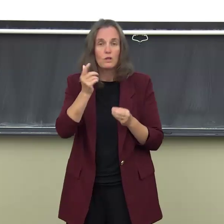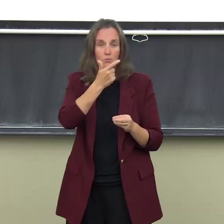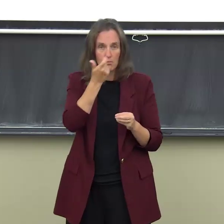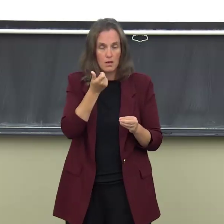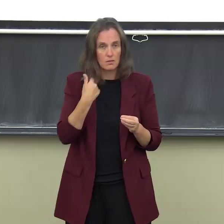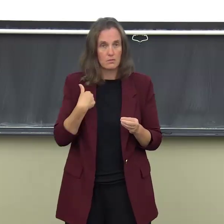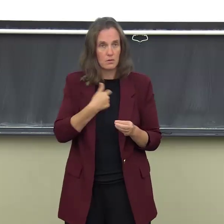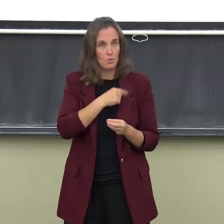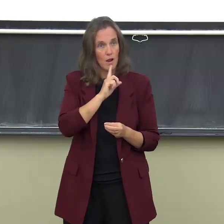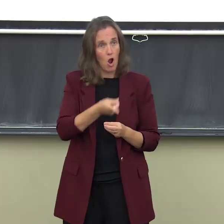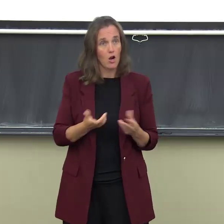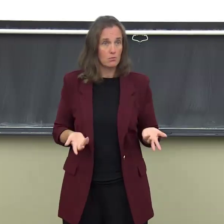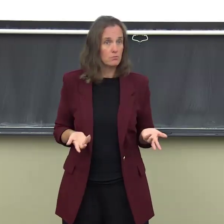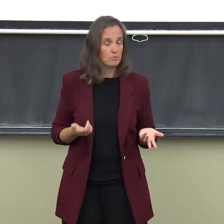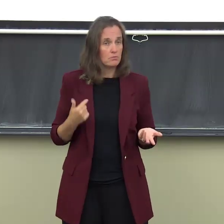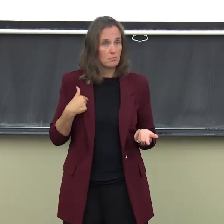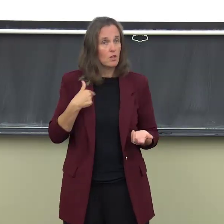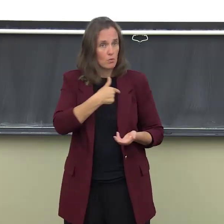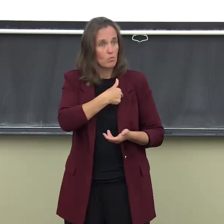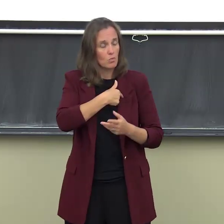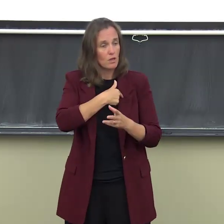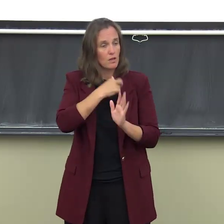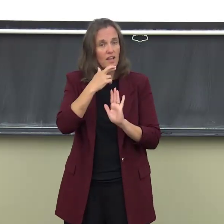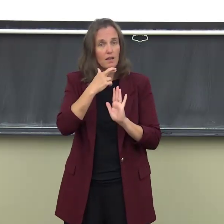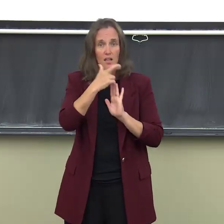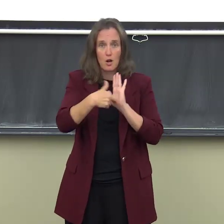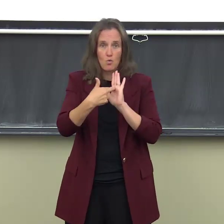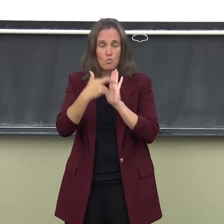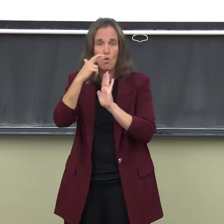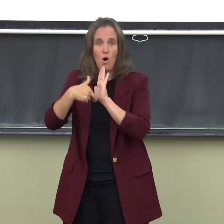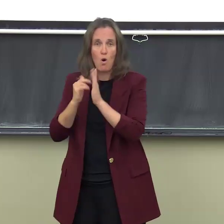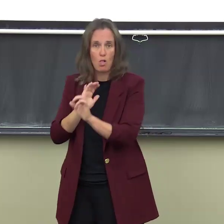are in a moment, I think, and we all feel it.